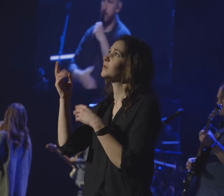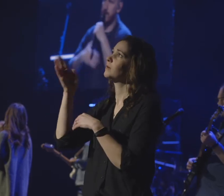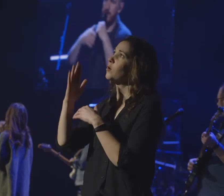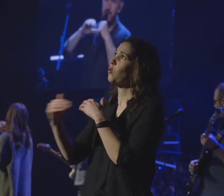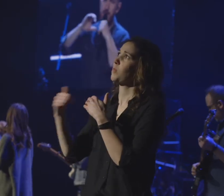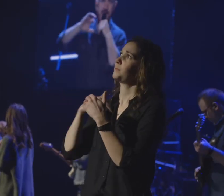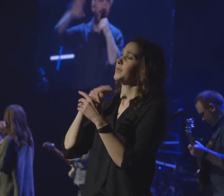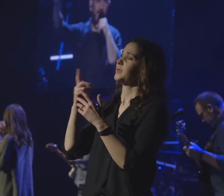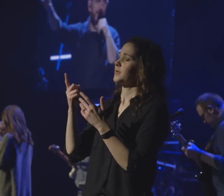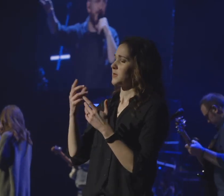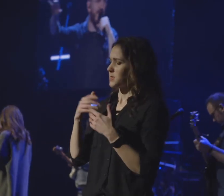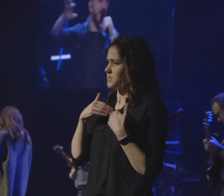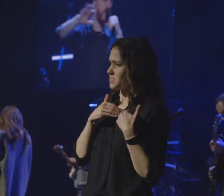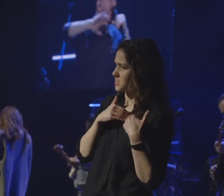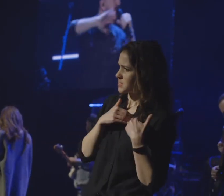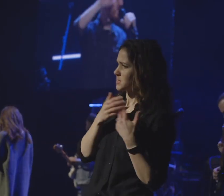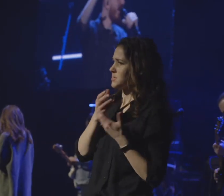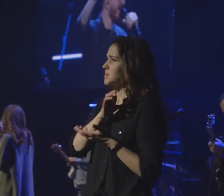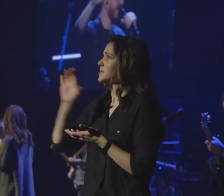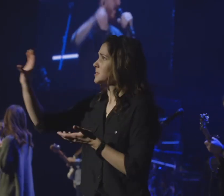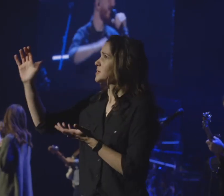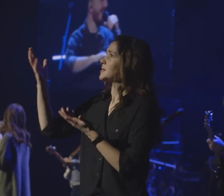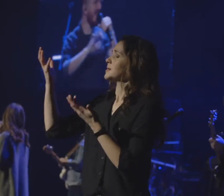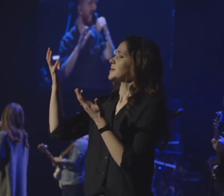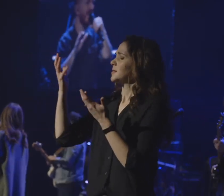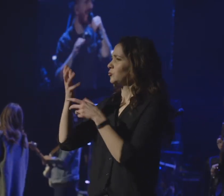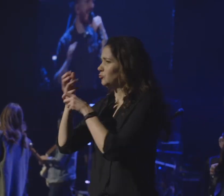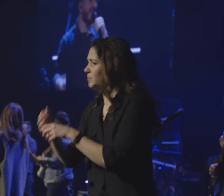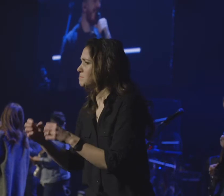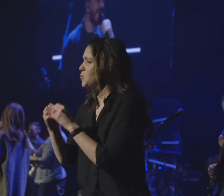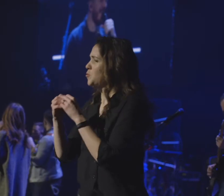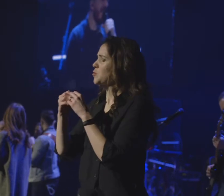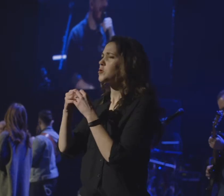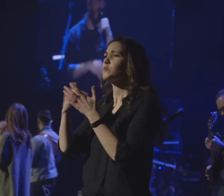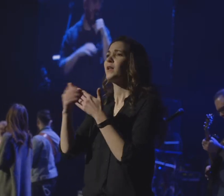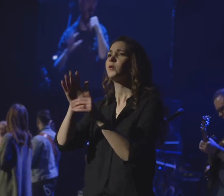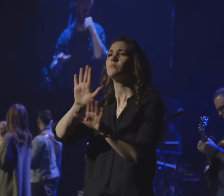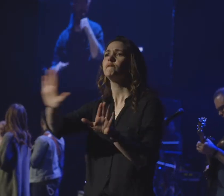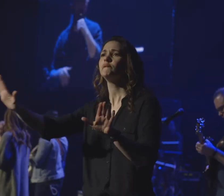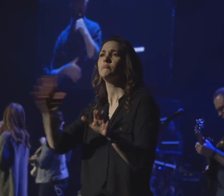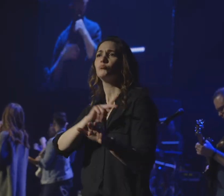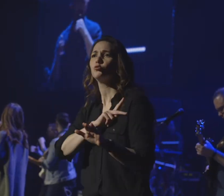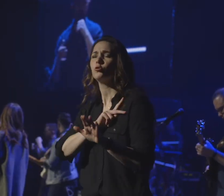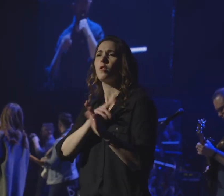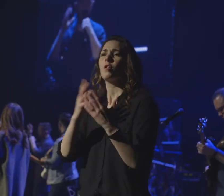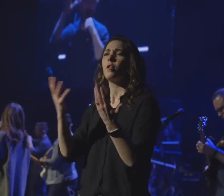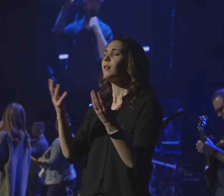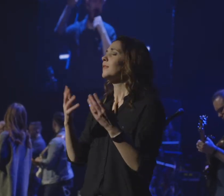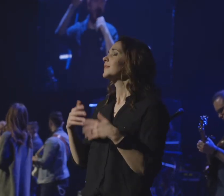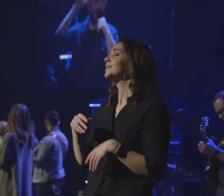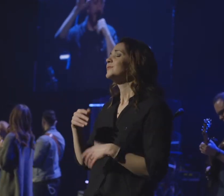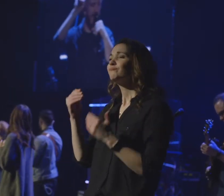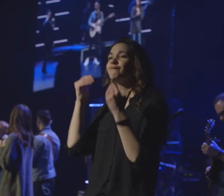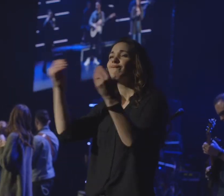through this song, give it to him. You can do it through song in ways you can't do it through voice and speaking. Sing it out to